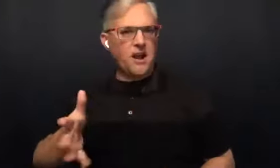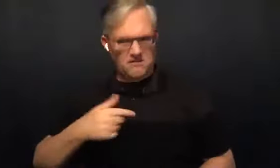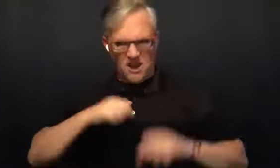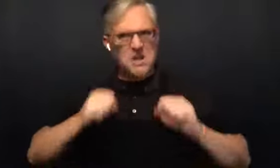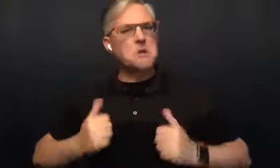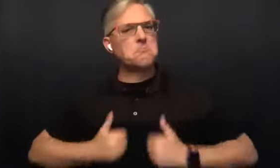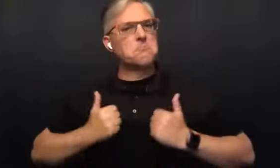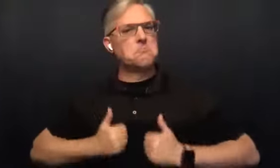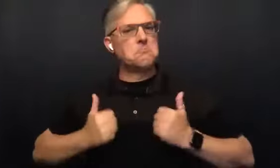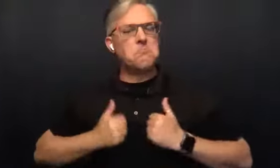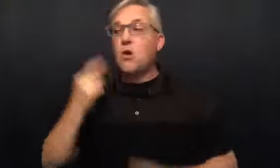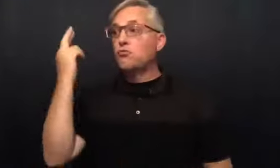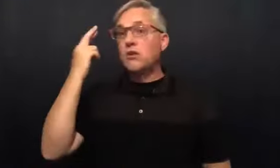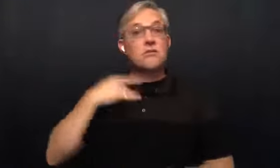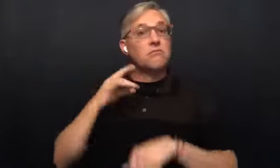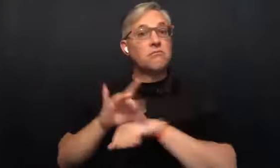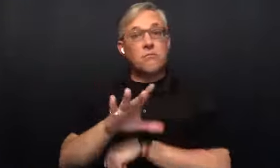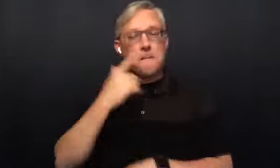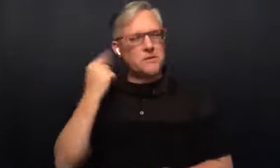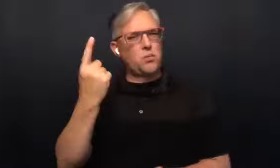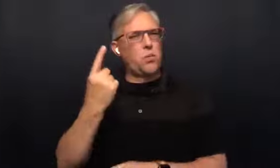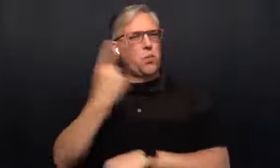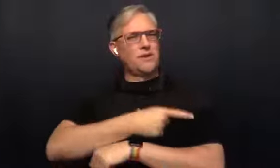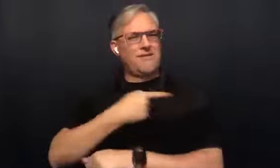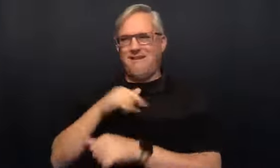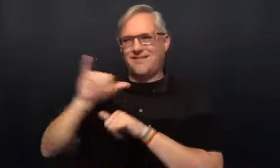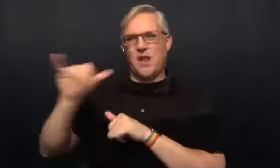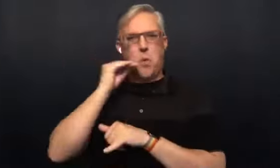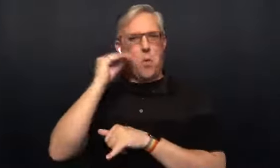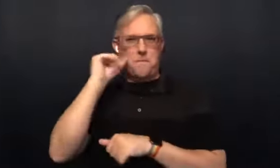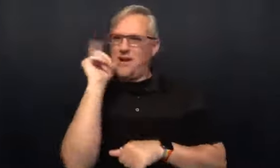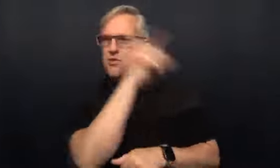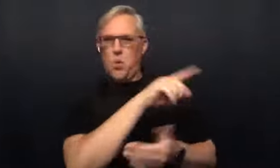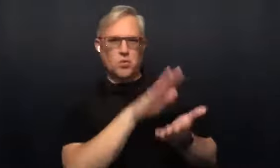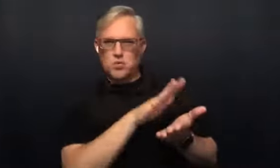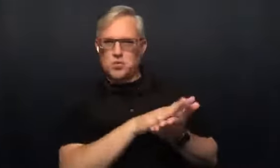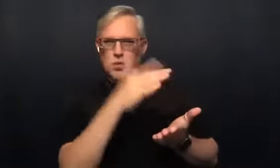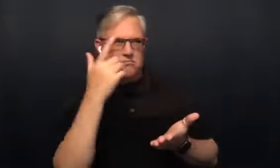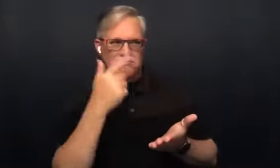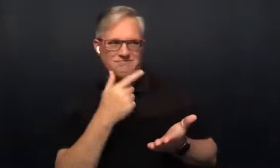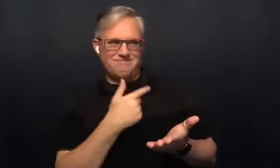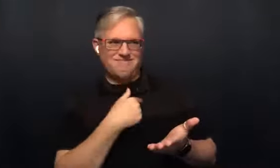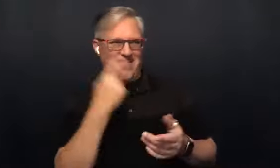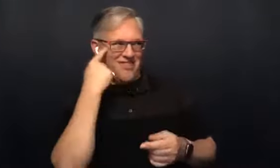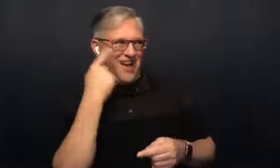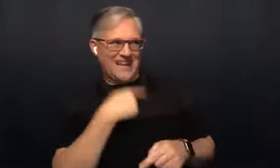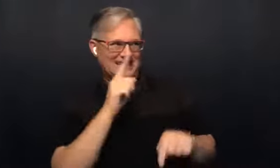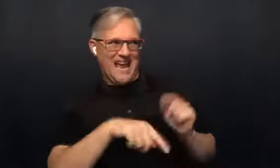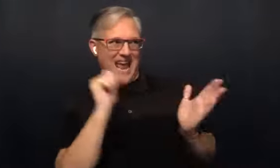out of my house is I stayed home from school to study for a test. I didn't think I could make an A on the test, because the opposite, if I